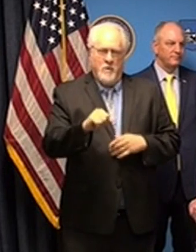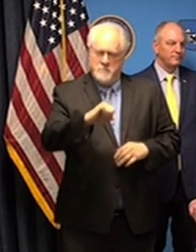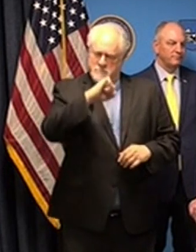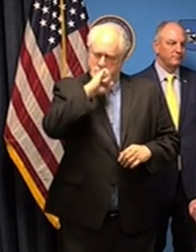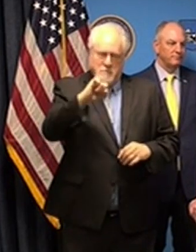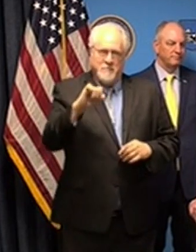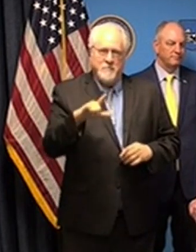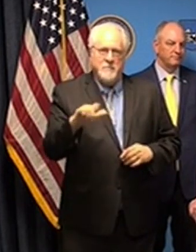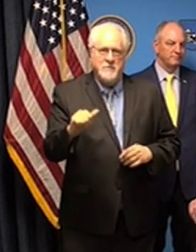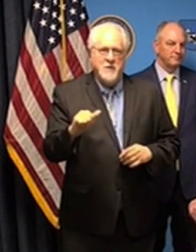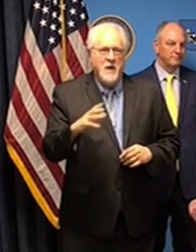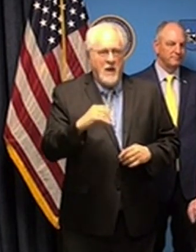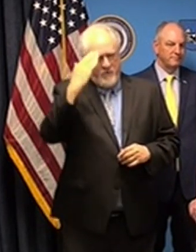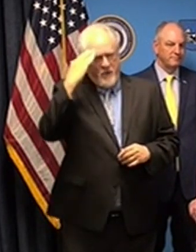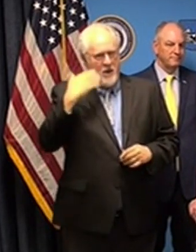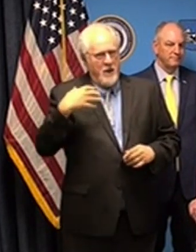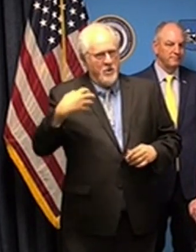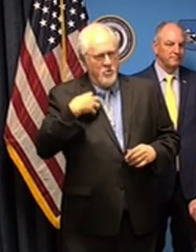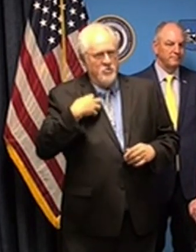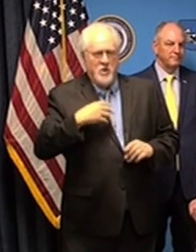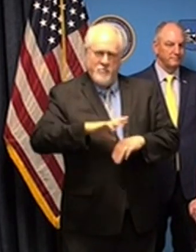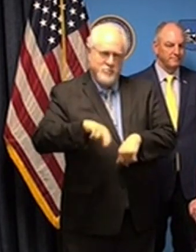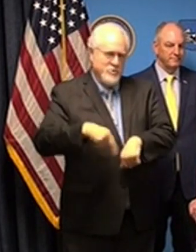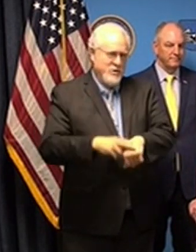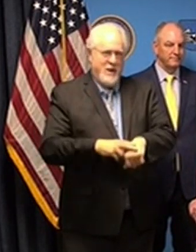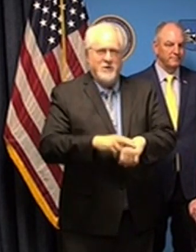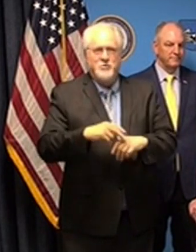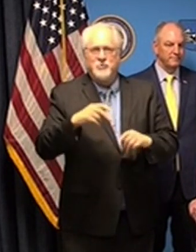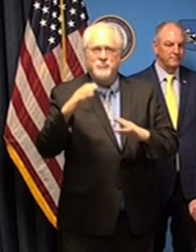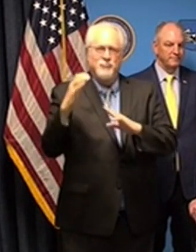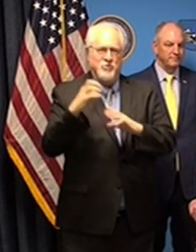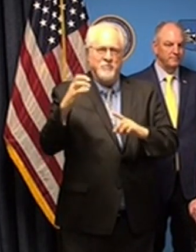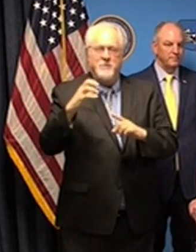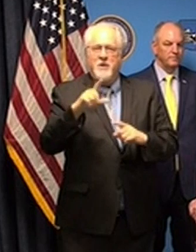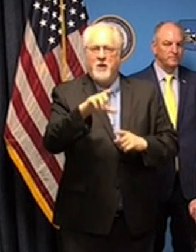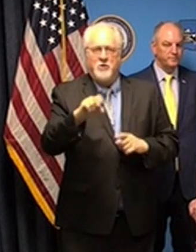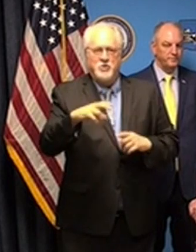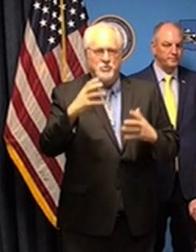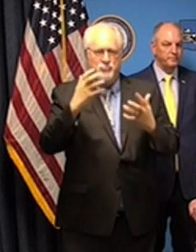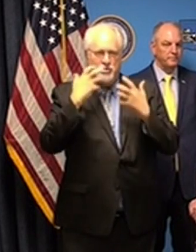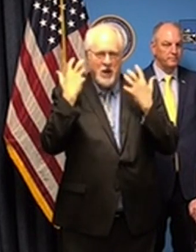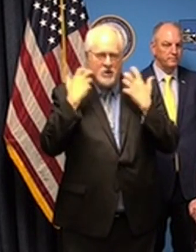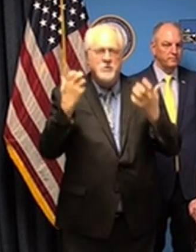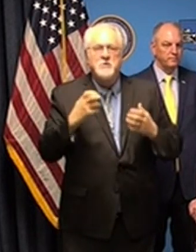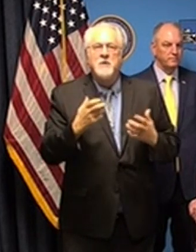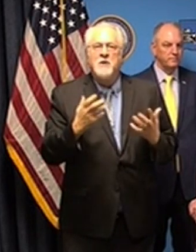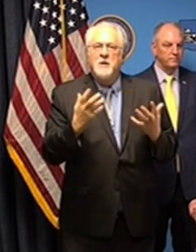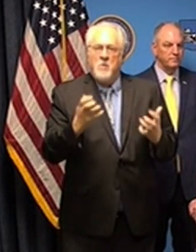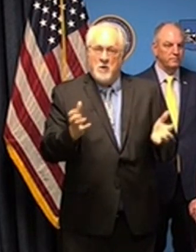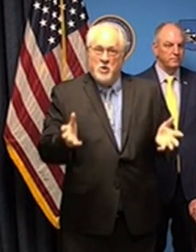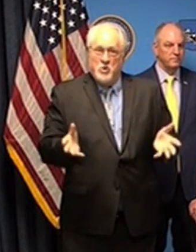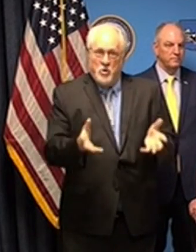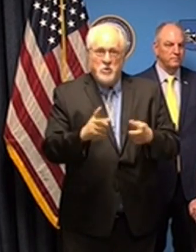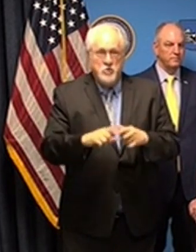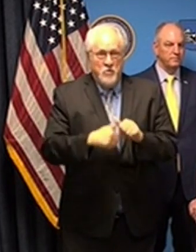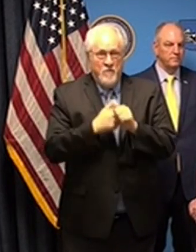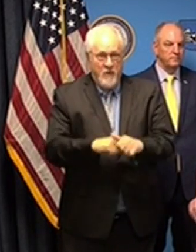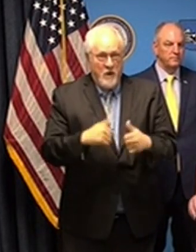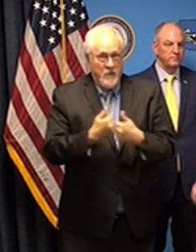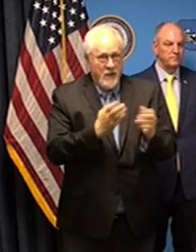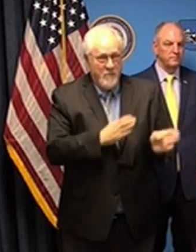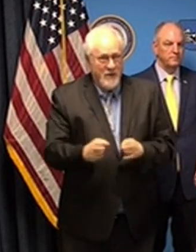loves Louisiana, and the head coach of the national championship, LSU Tigers. And I want to encourage everyone to follow